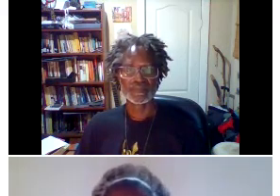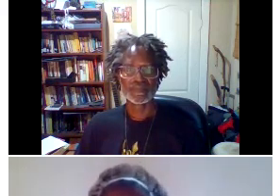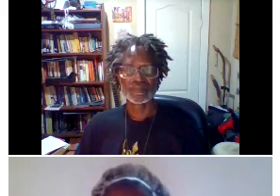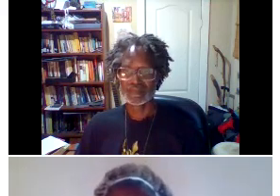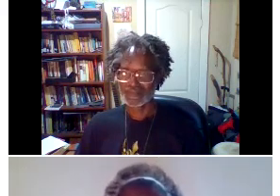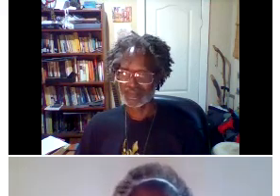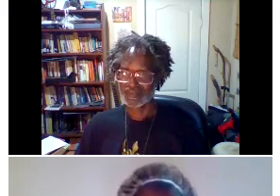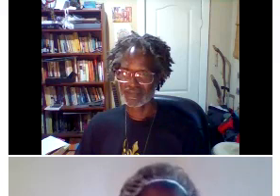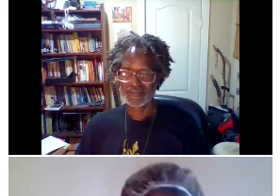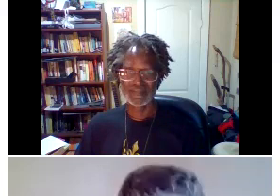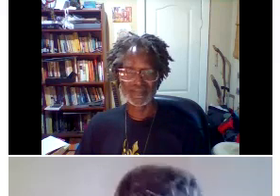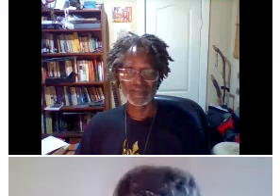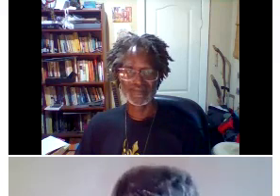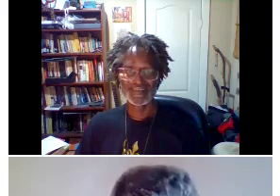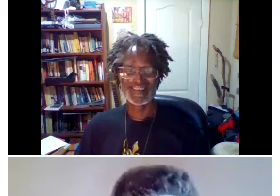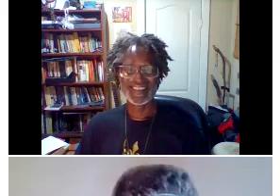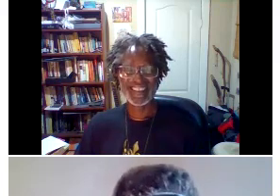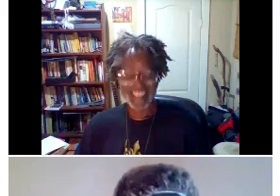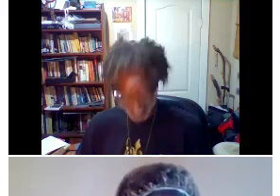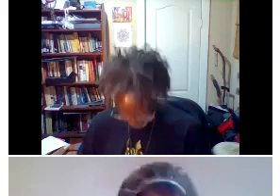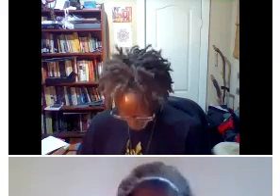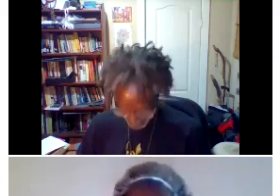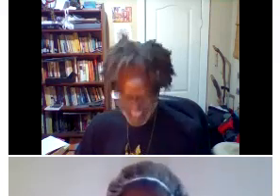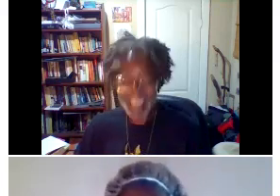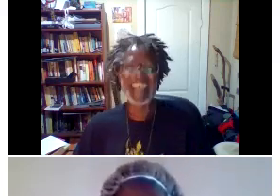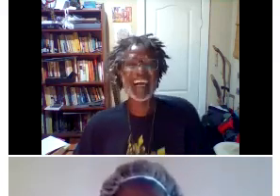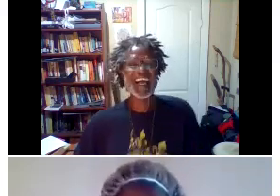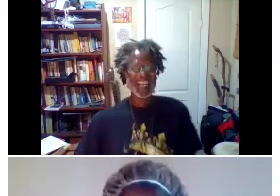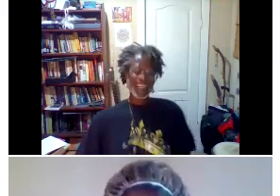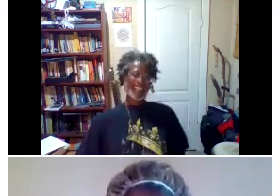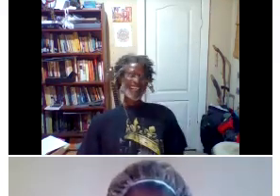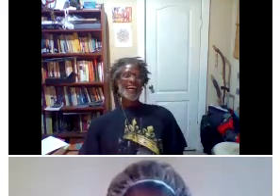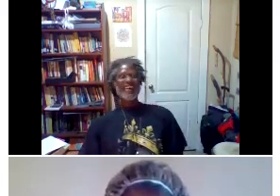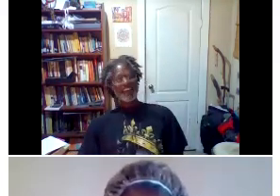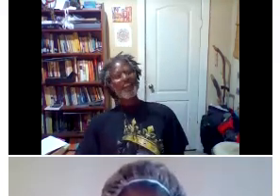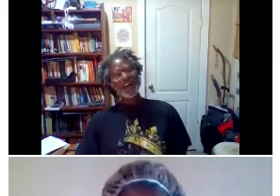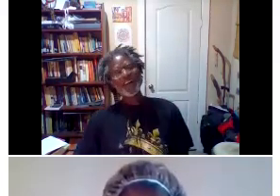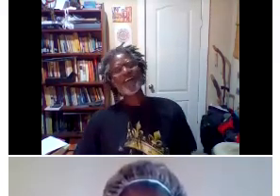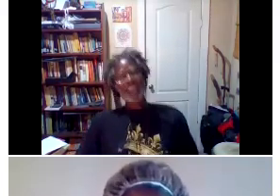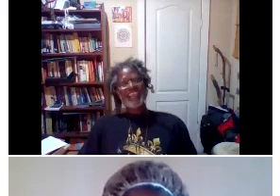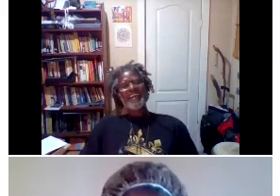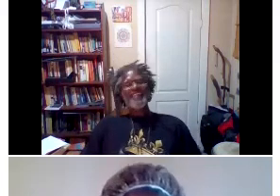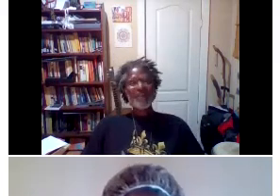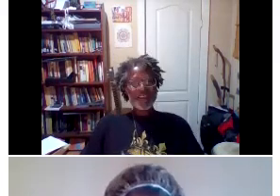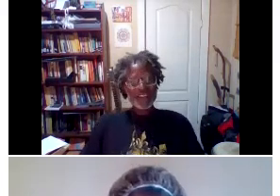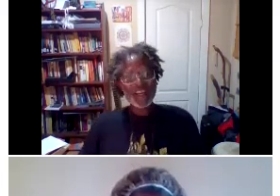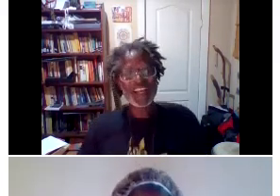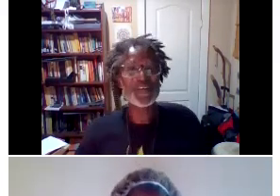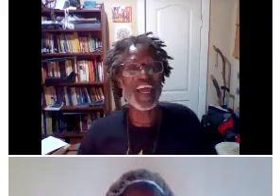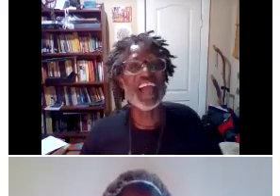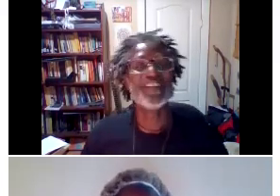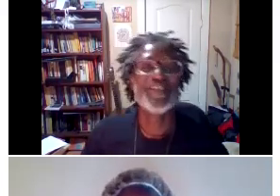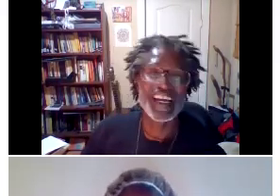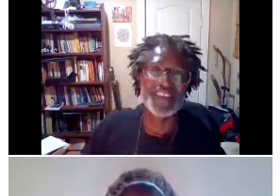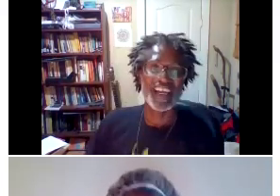to Ray now. I'm going to learn some signs. And so I'm going to get you to understand. I ain't going to say nothing. I'm just going to use my hands. Okay, yeah. You got to